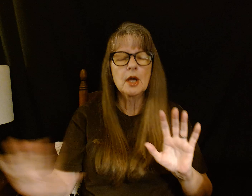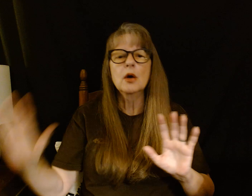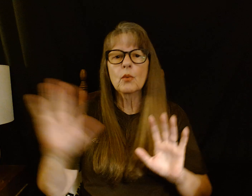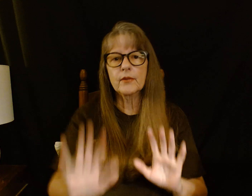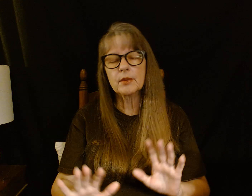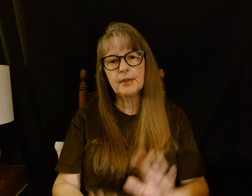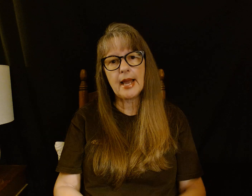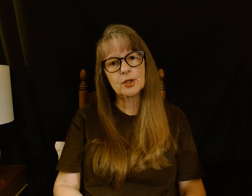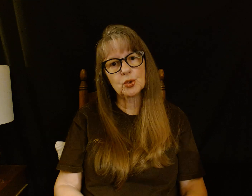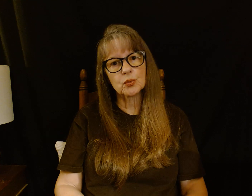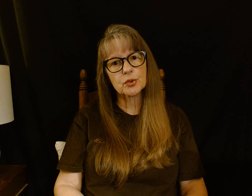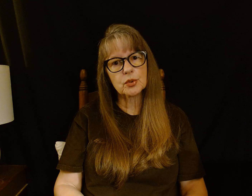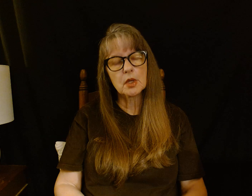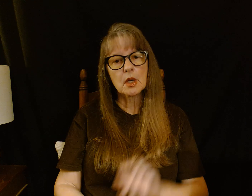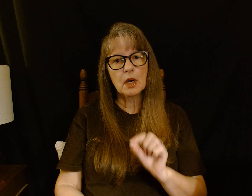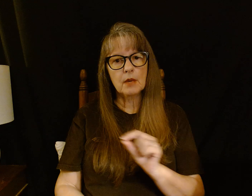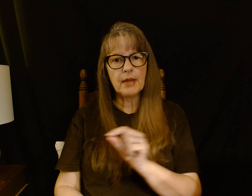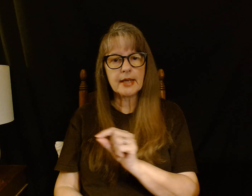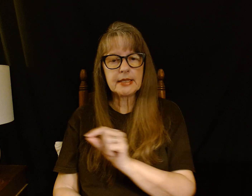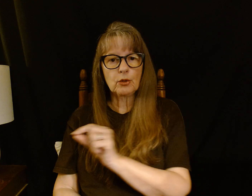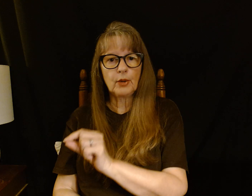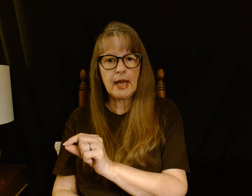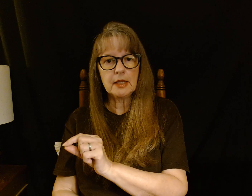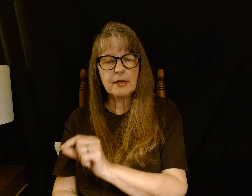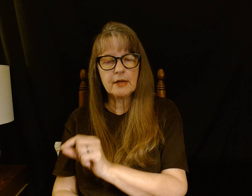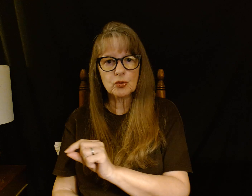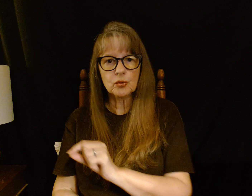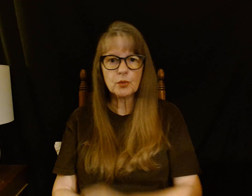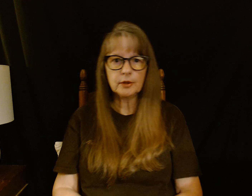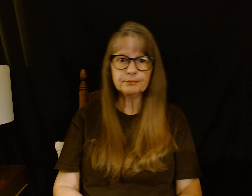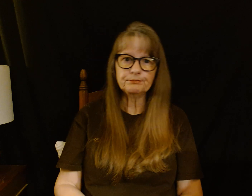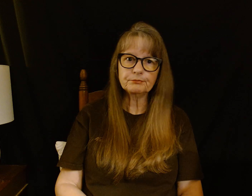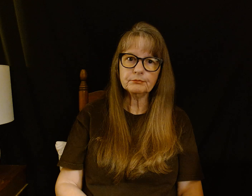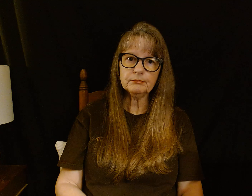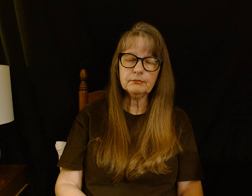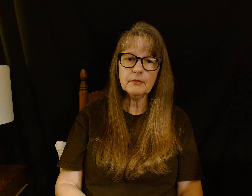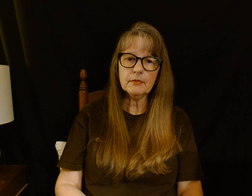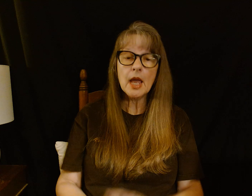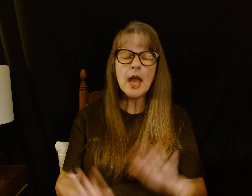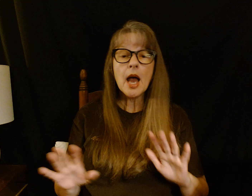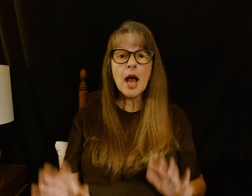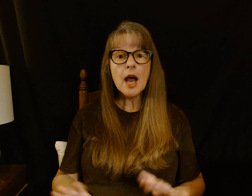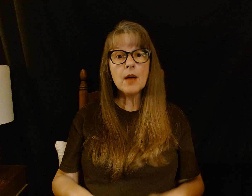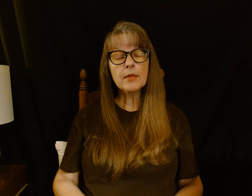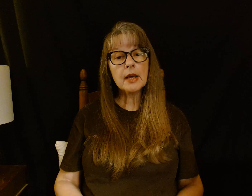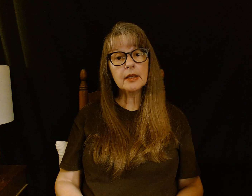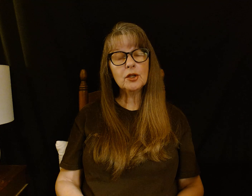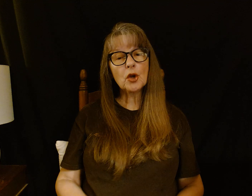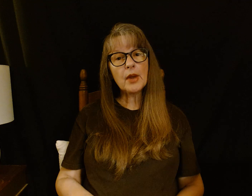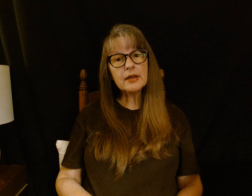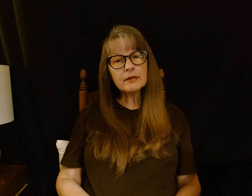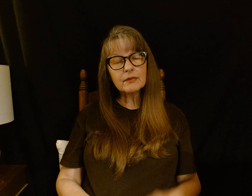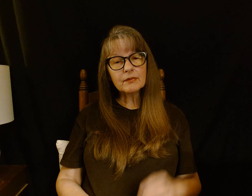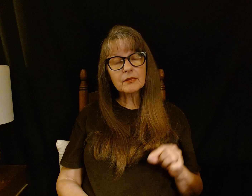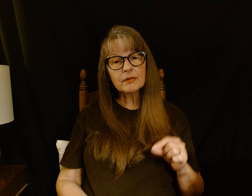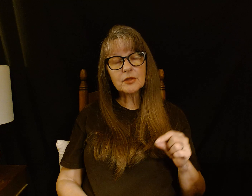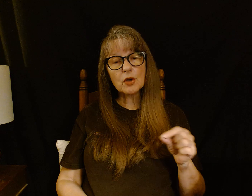wherever the black schools, black segregated deaf schools were. And so